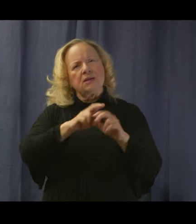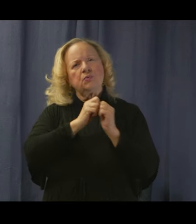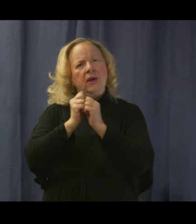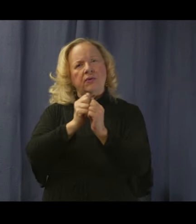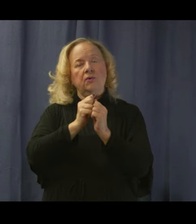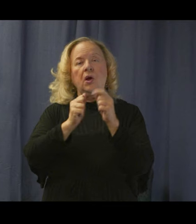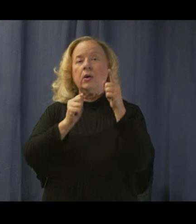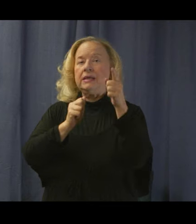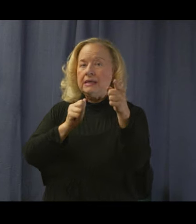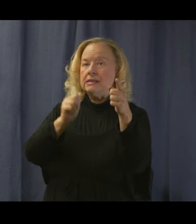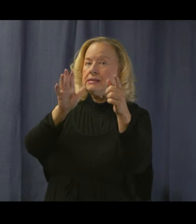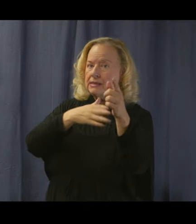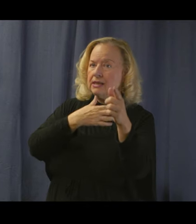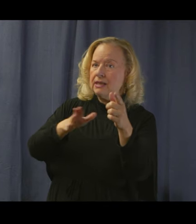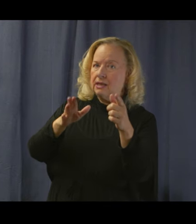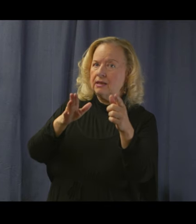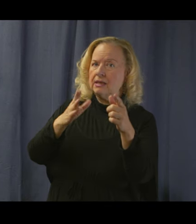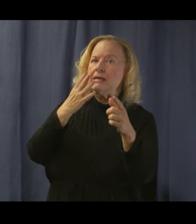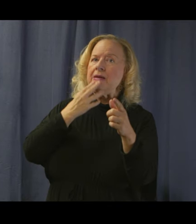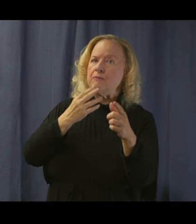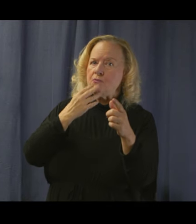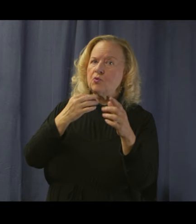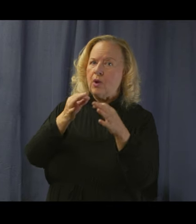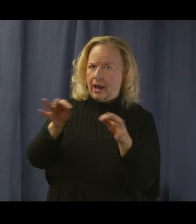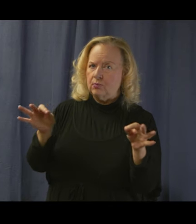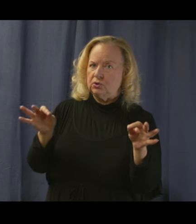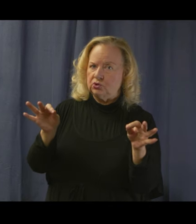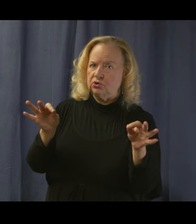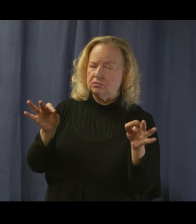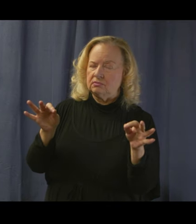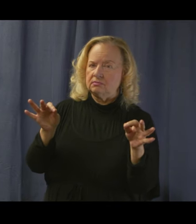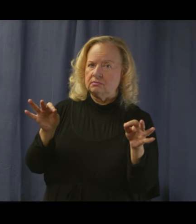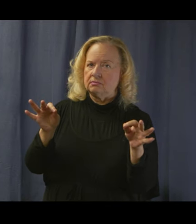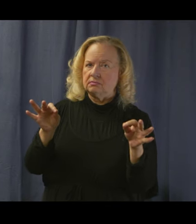Shevet akim gam yaka